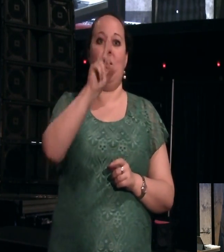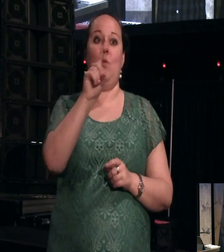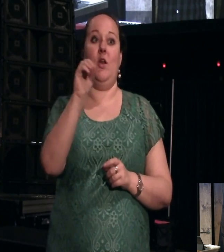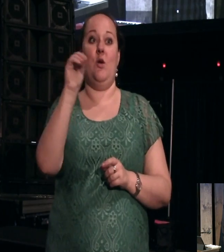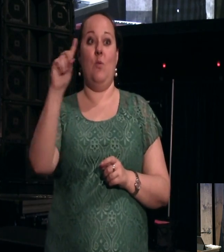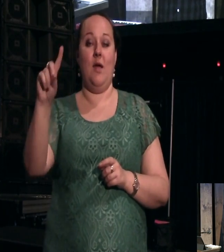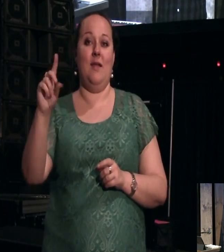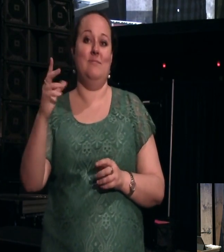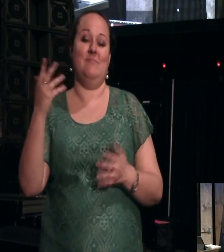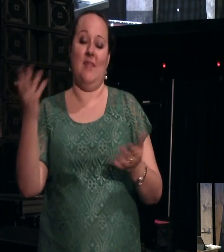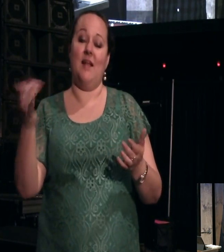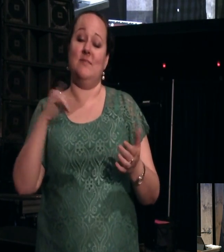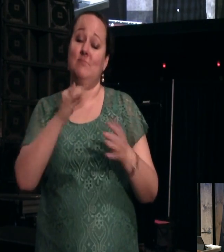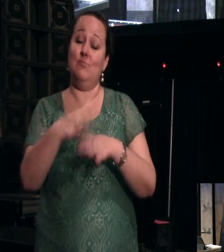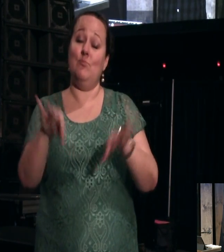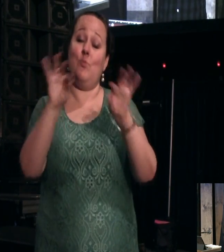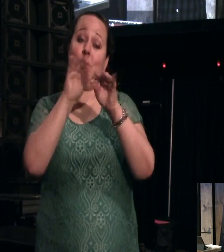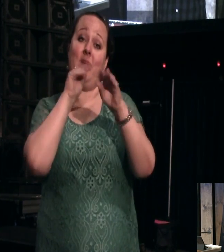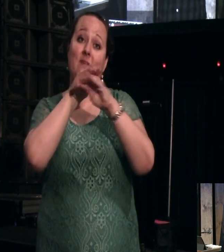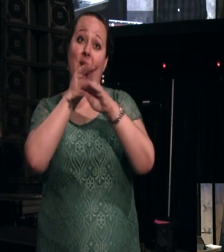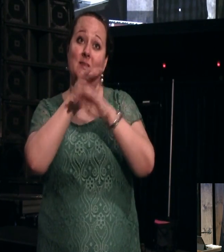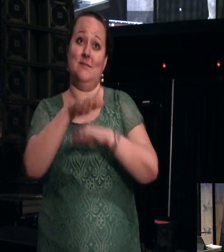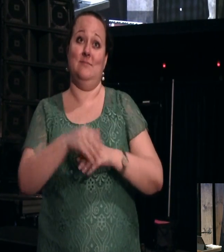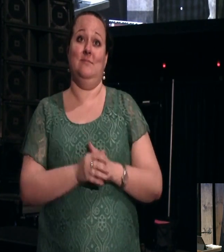just parenting 101, guys. But,